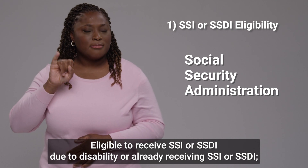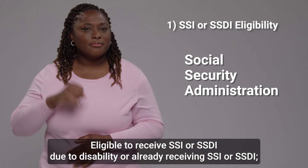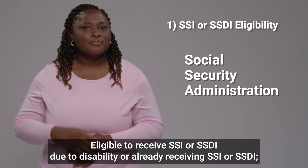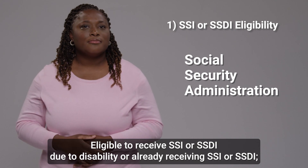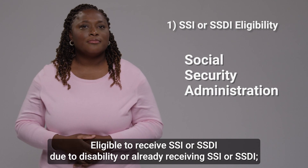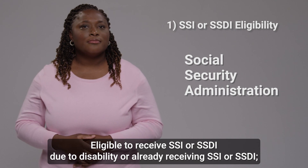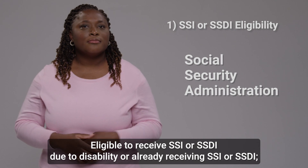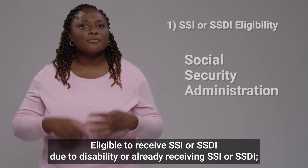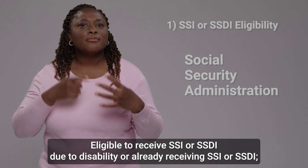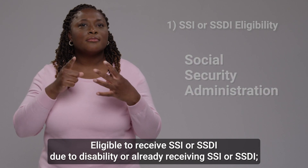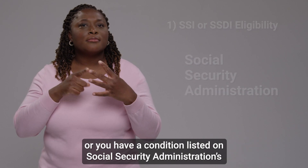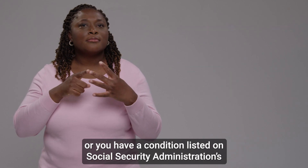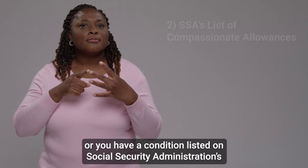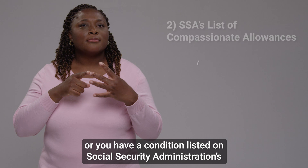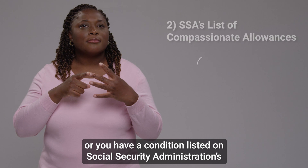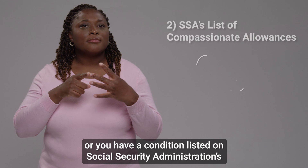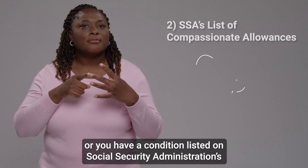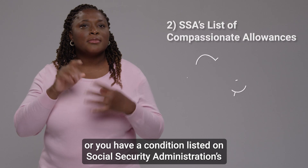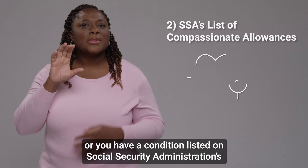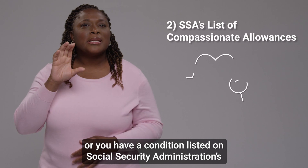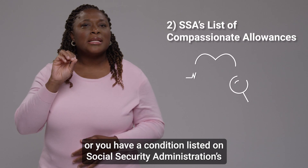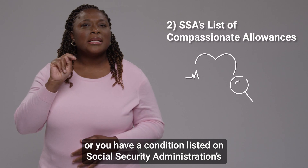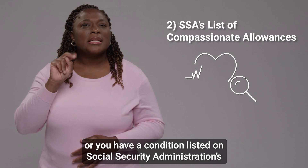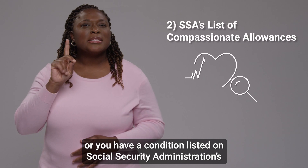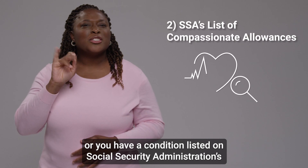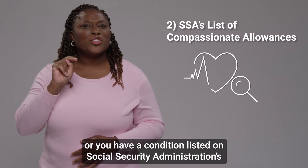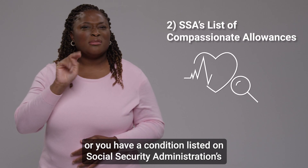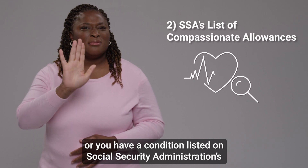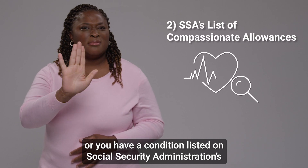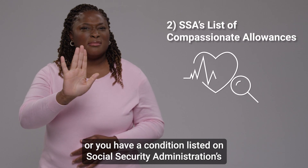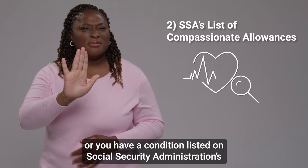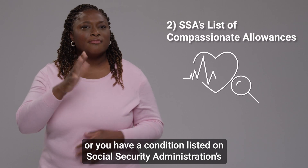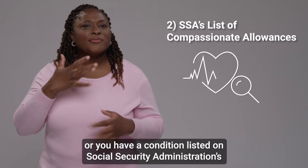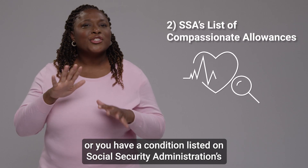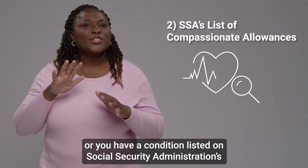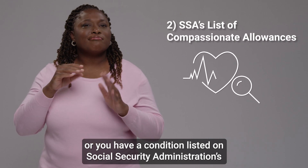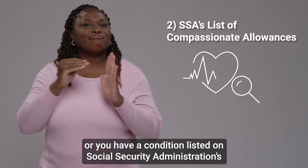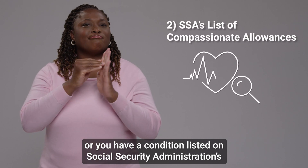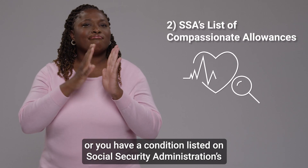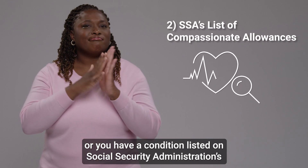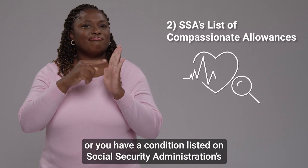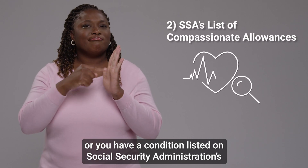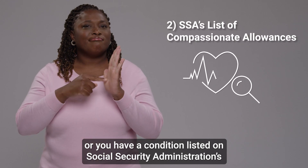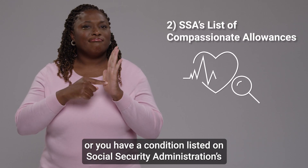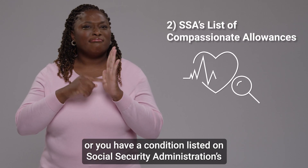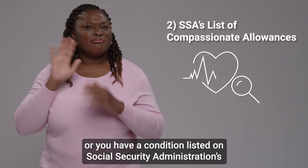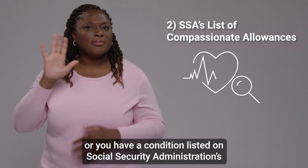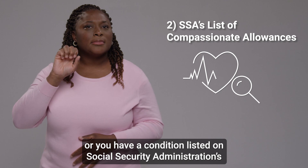SSDI. Or you have a condition listed on Social Security Administration's